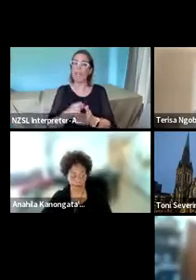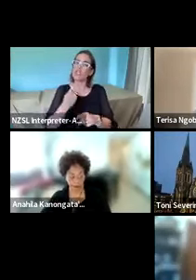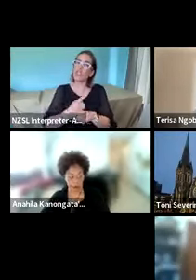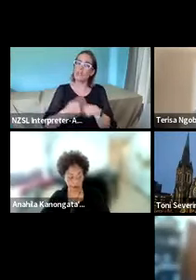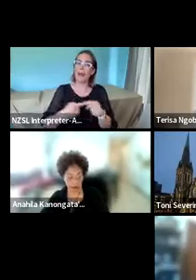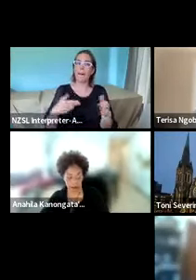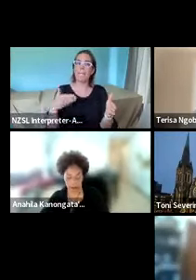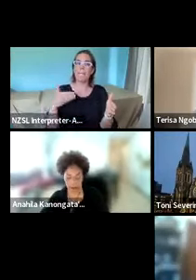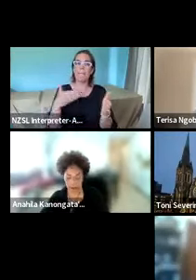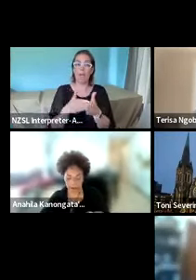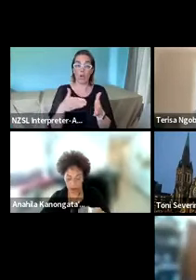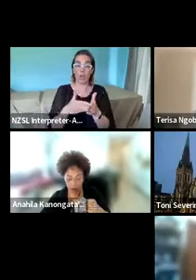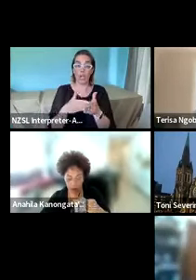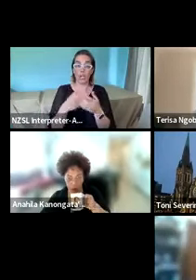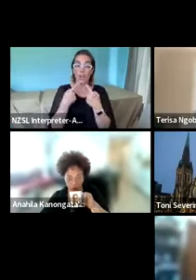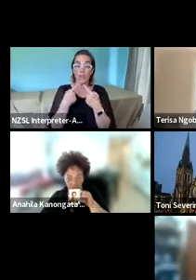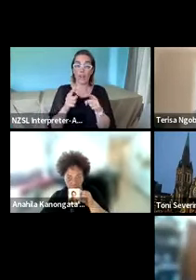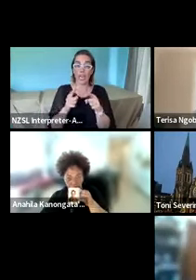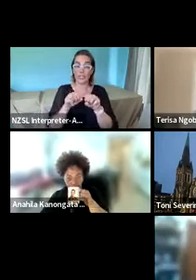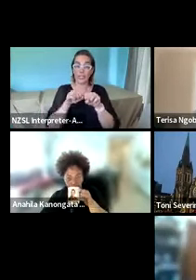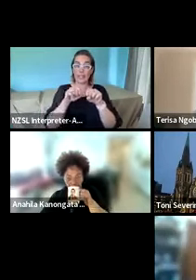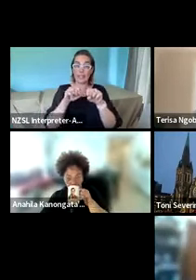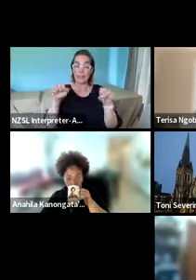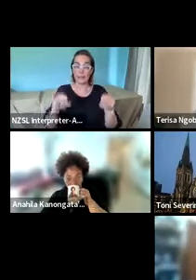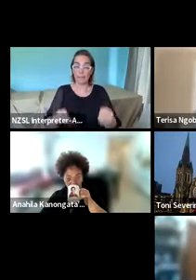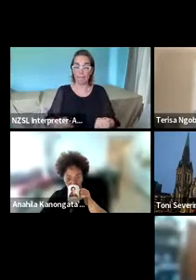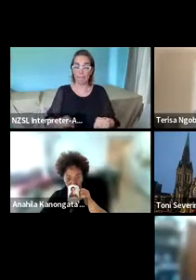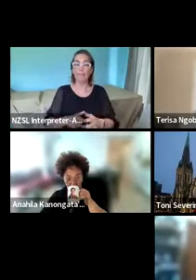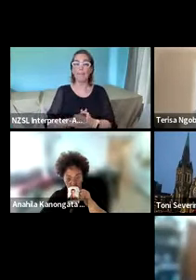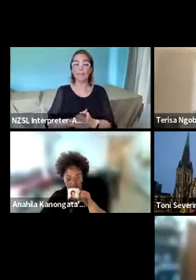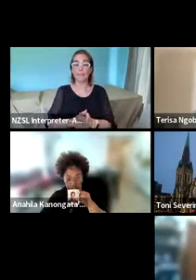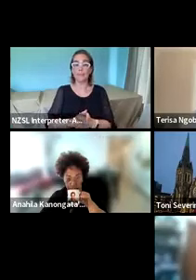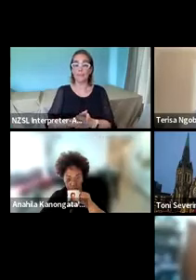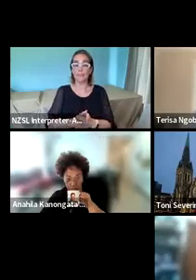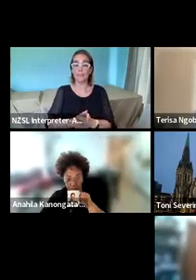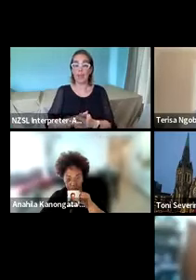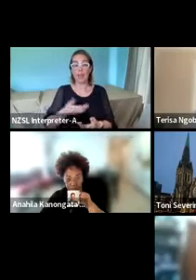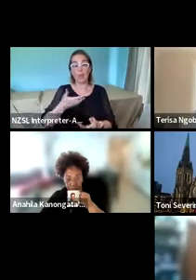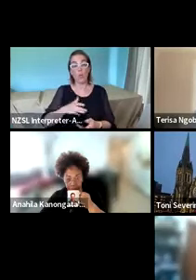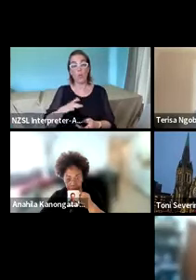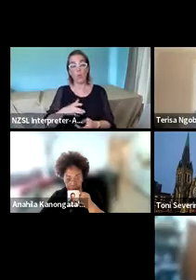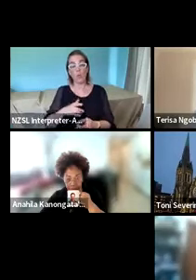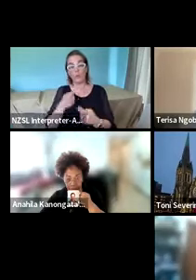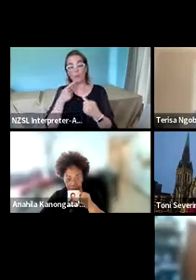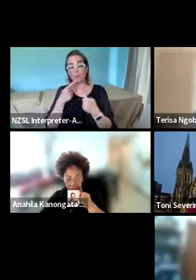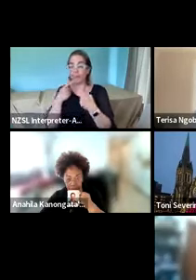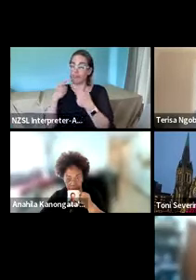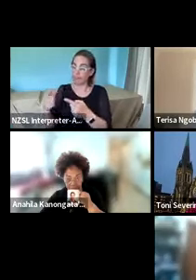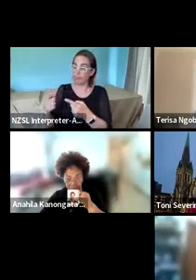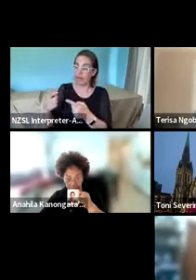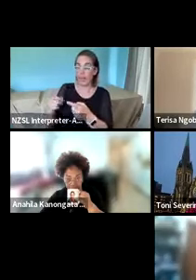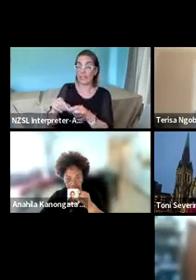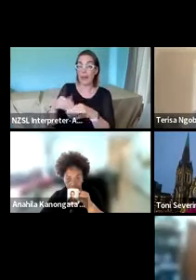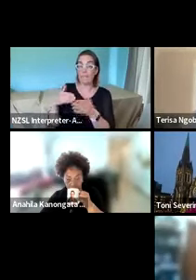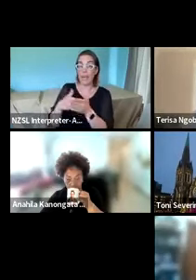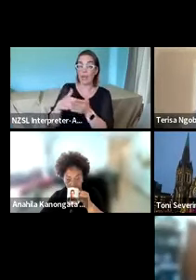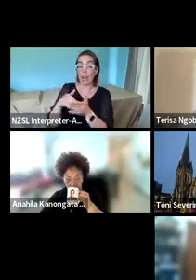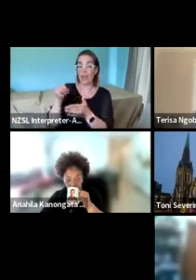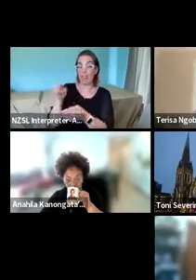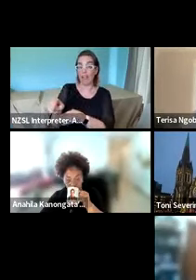barrier notification system, in the sense that they would notify that there is a barrier, and that